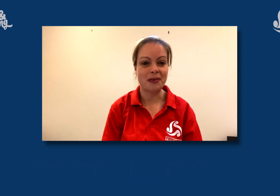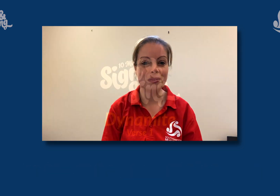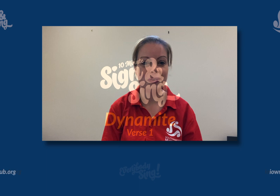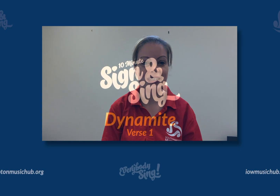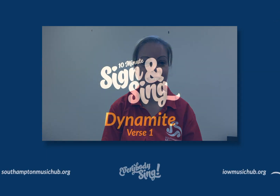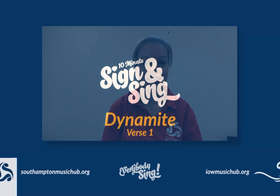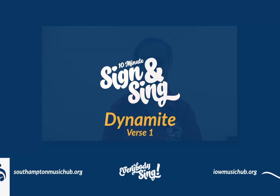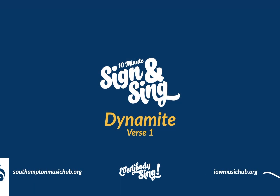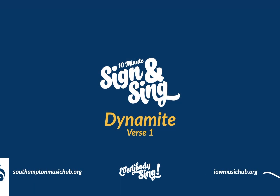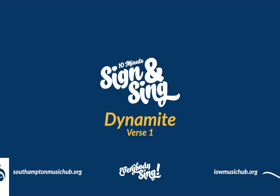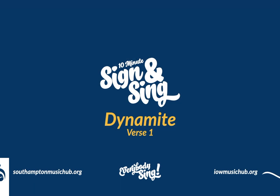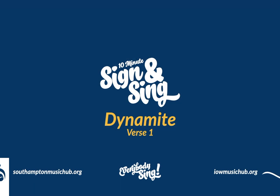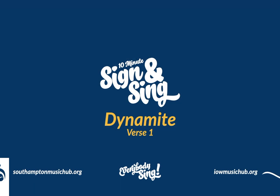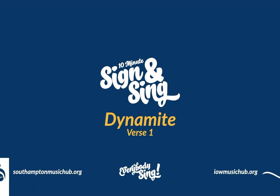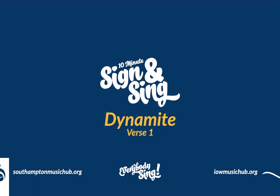Have a go with the music.